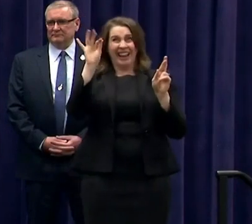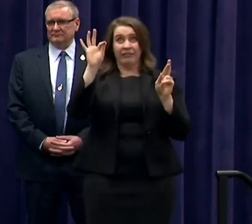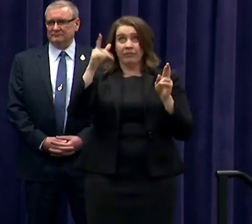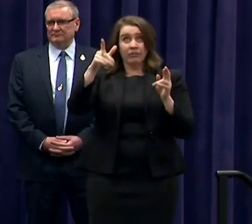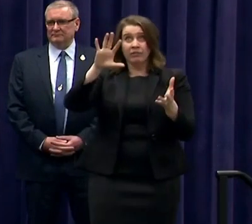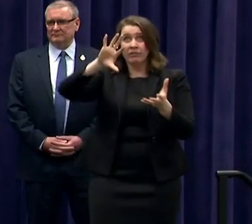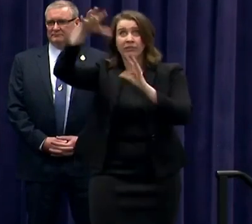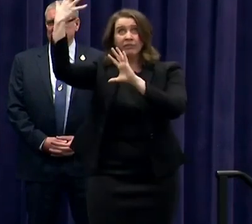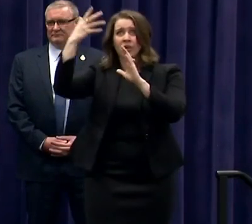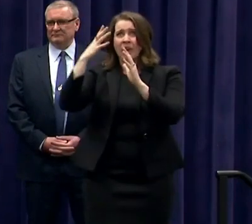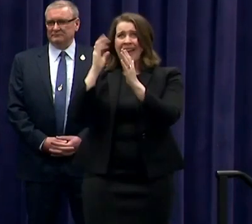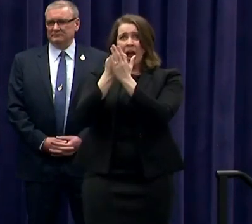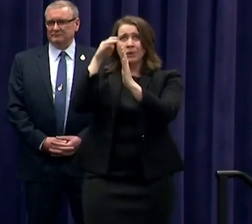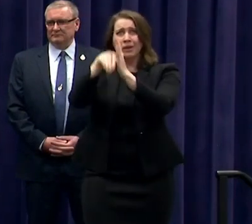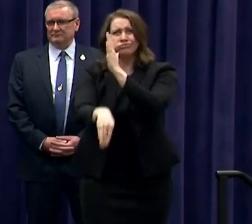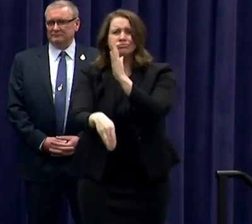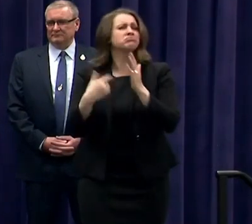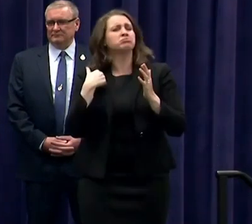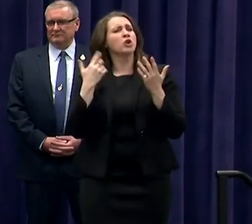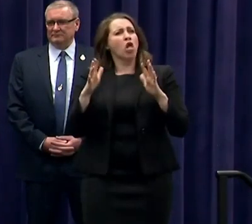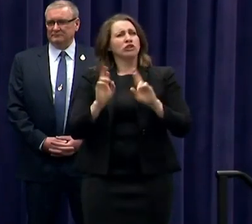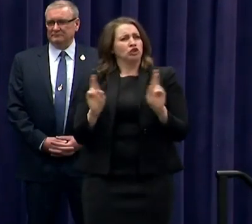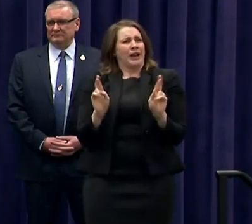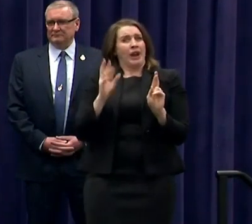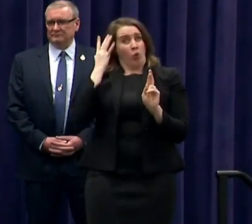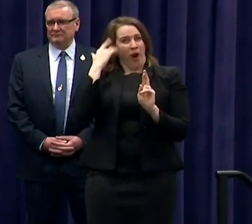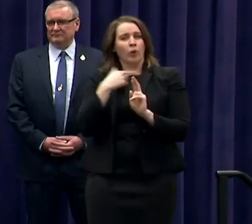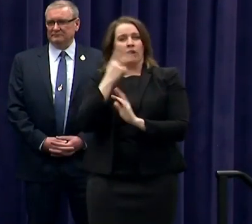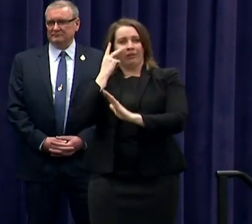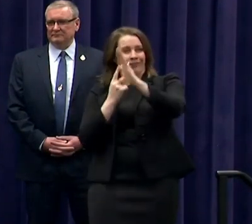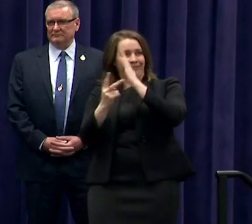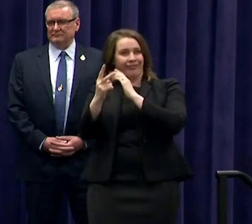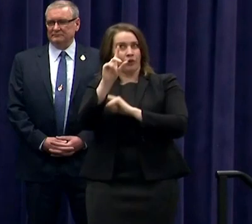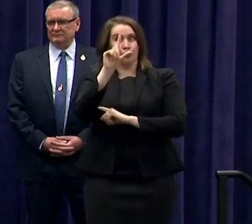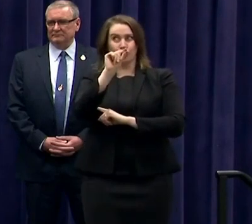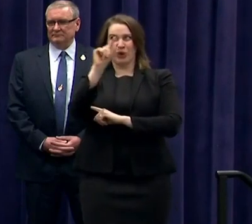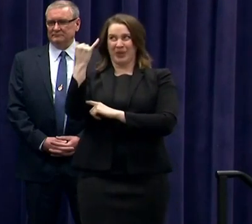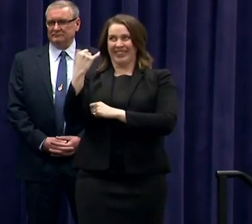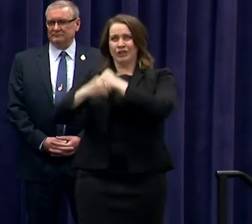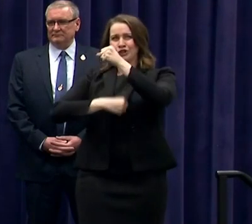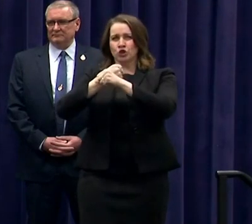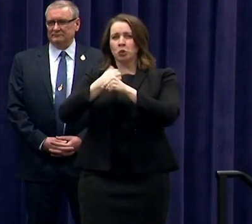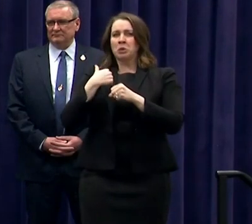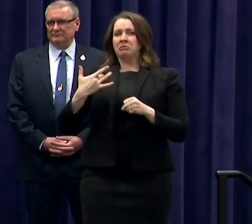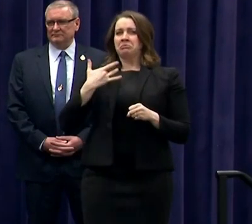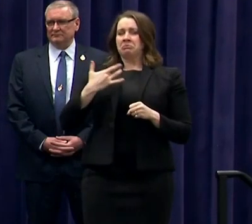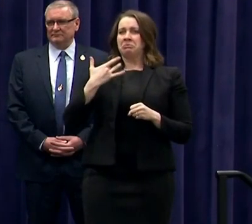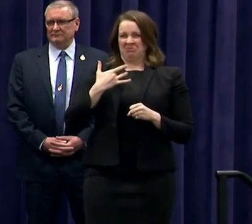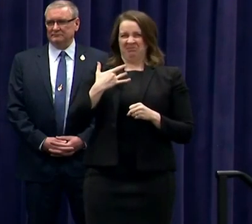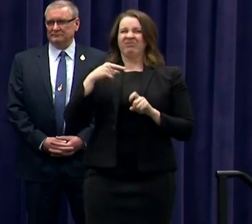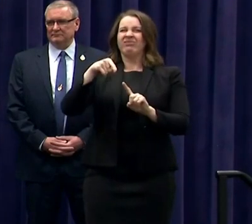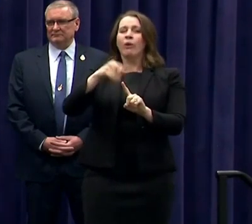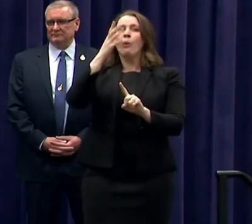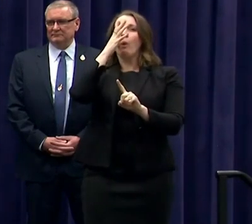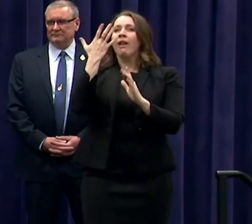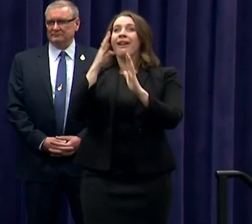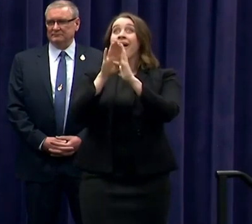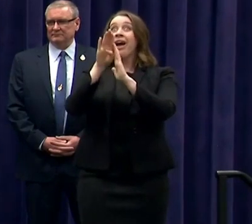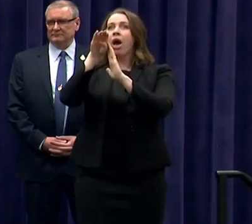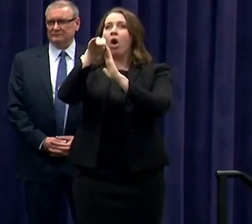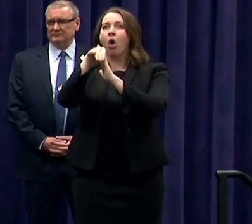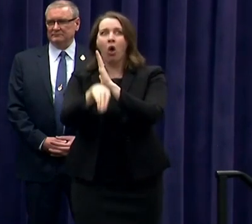anticipated in our budget forecast for 2020 that we would experience in this year some kind of economic downturn.